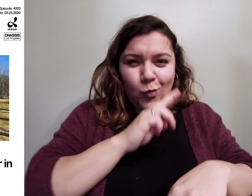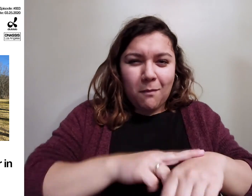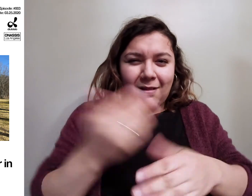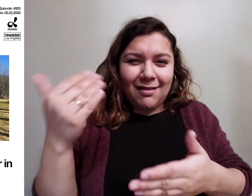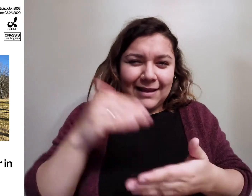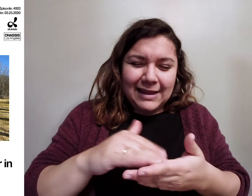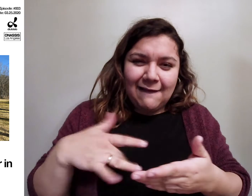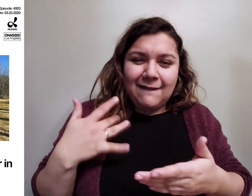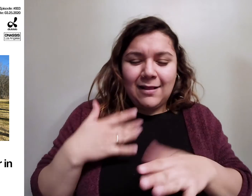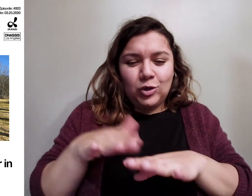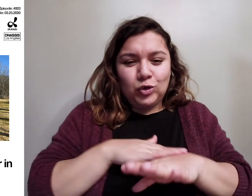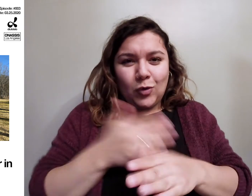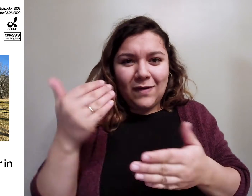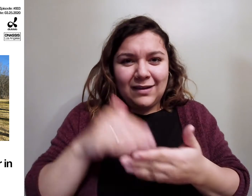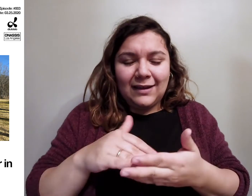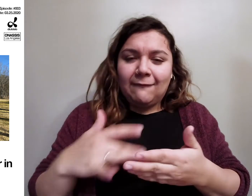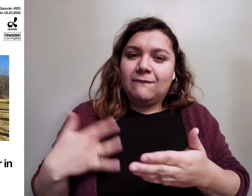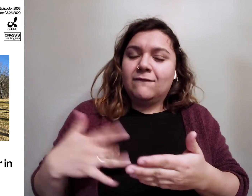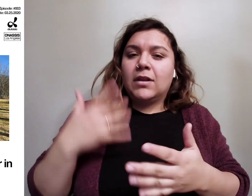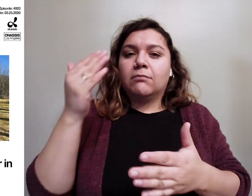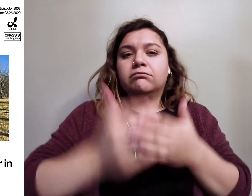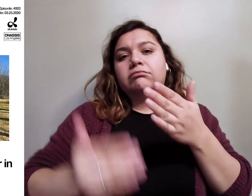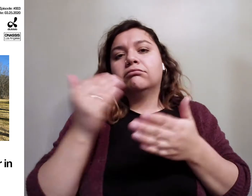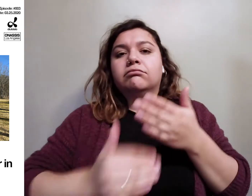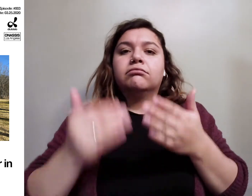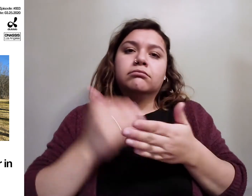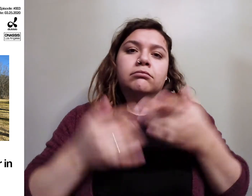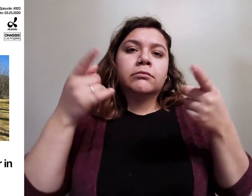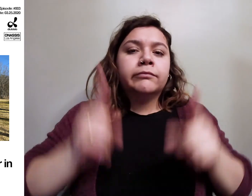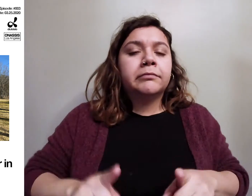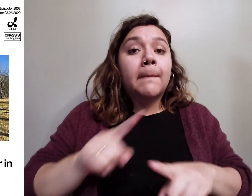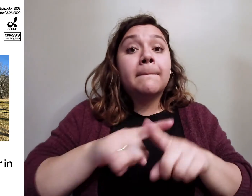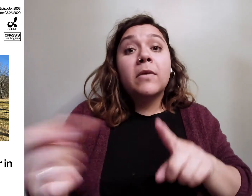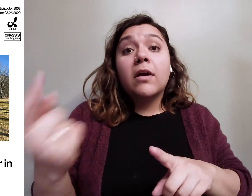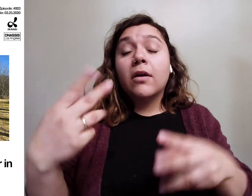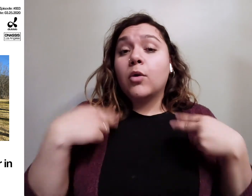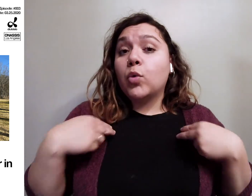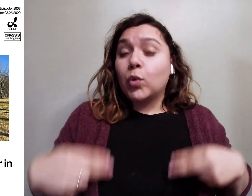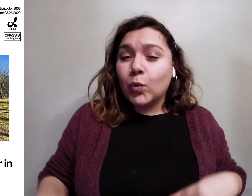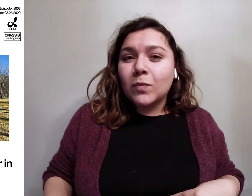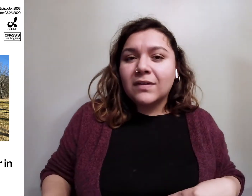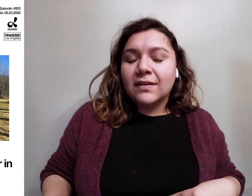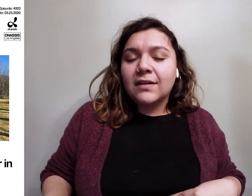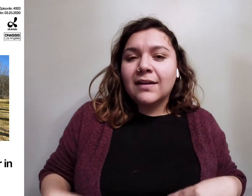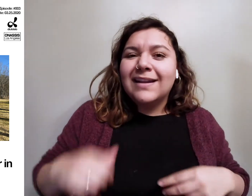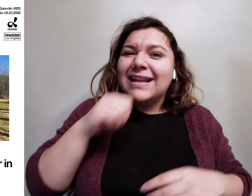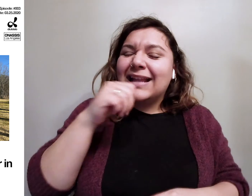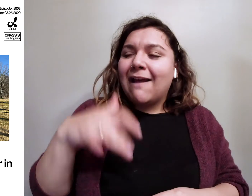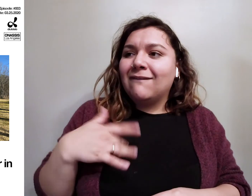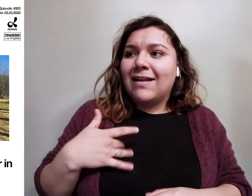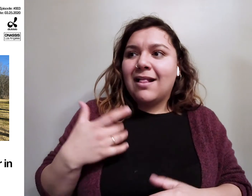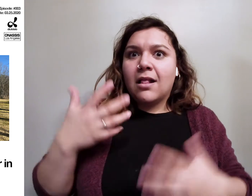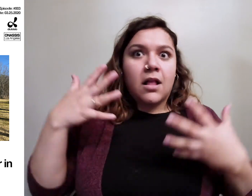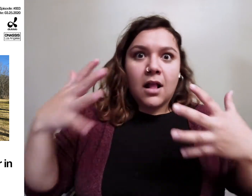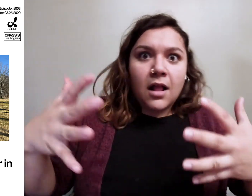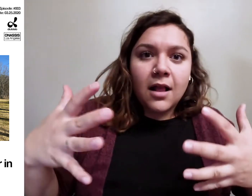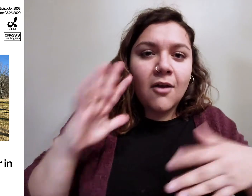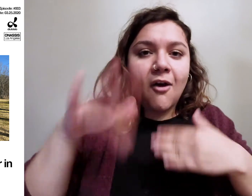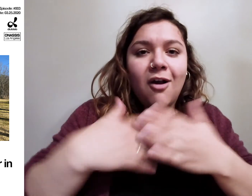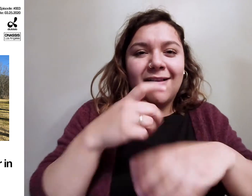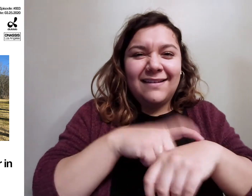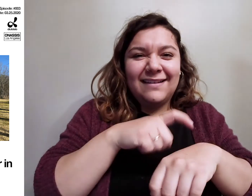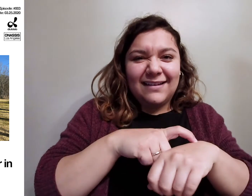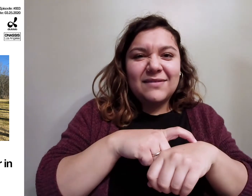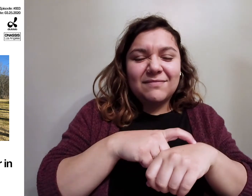human to, when it recedes, to go back to your normal life. What that's going to do afterwards? Will we buy fewer cars?